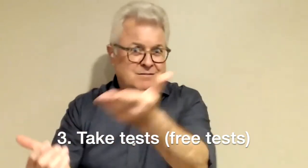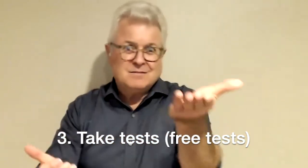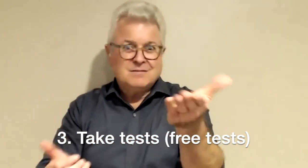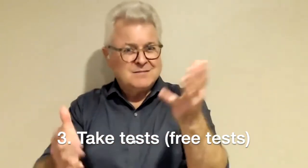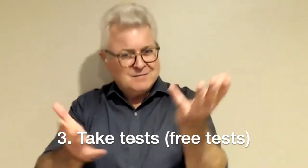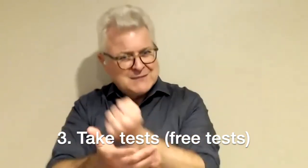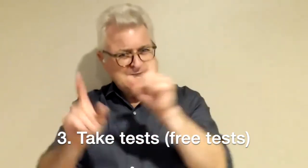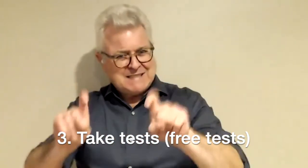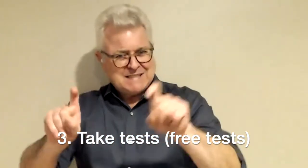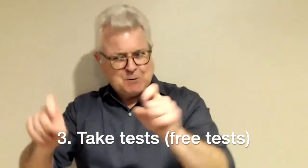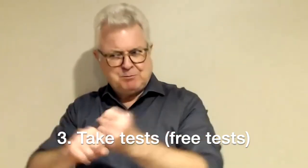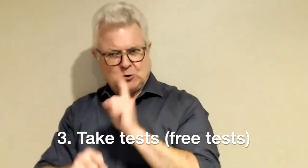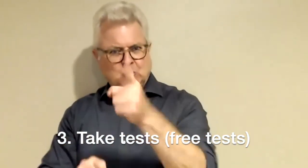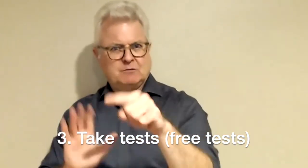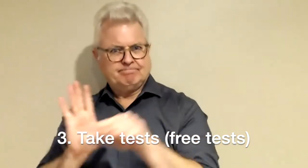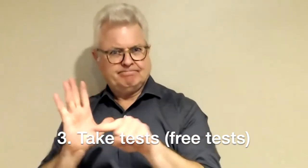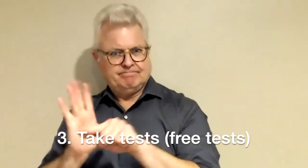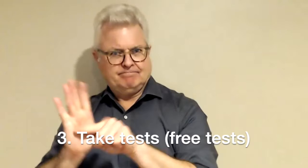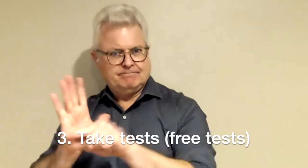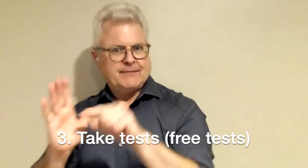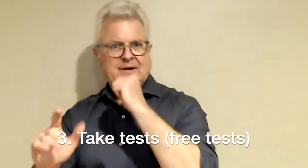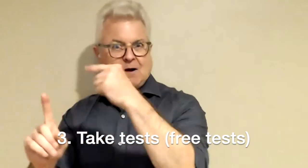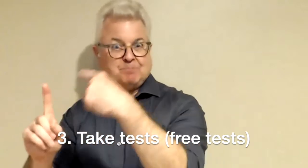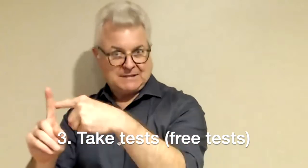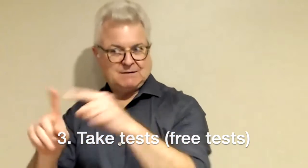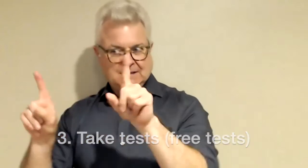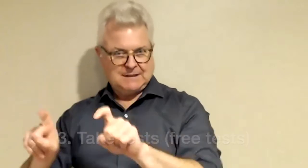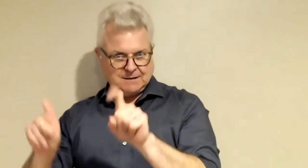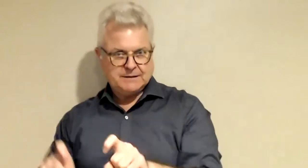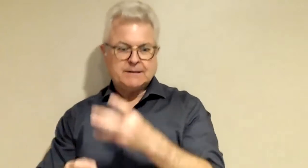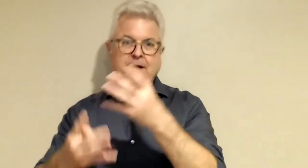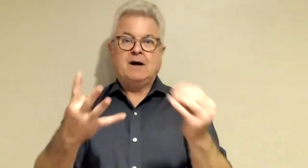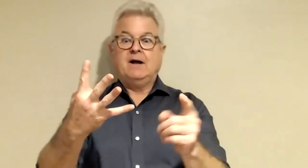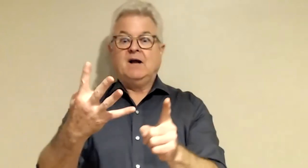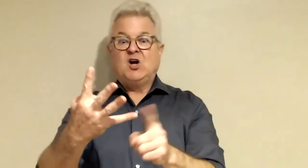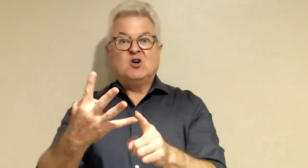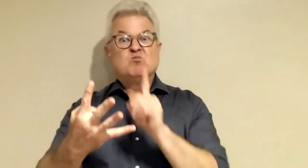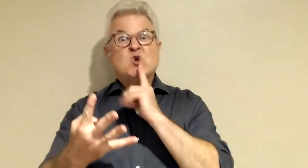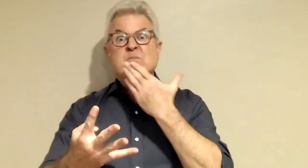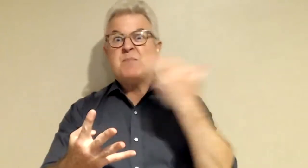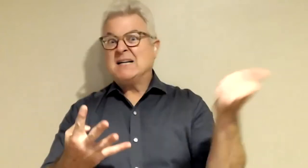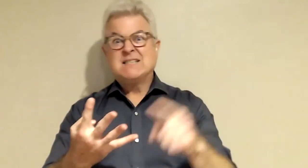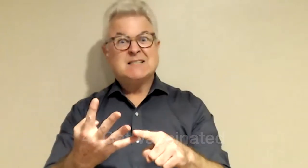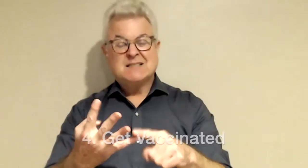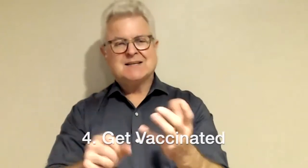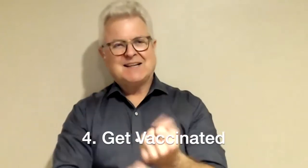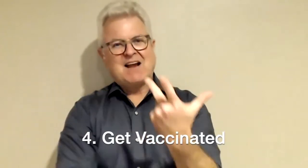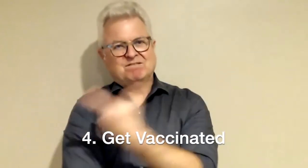go get tested to find out if you're contagious or not, or if you contracted or not. These tests are free. And the fourth